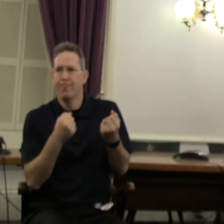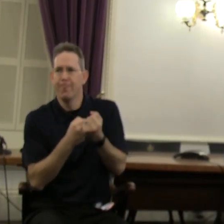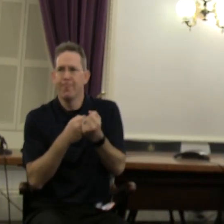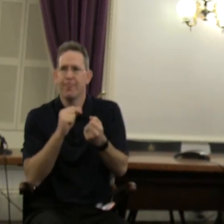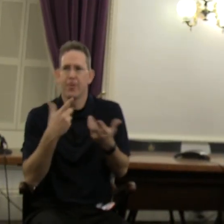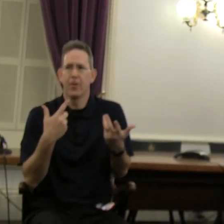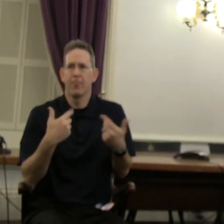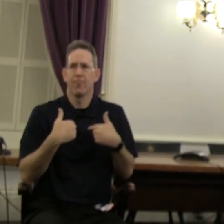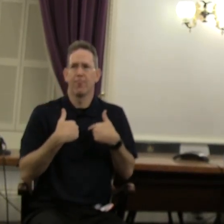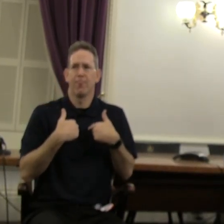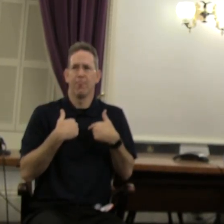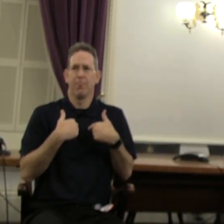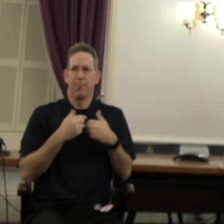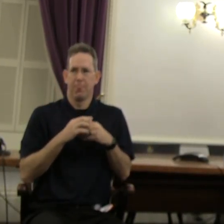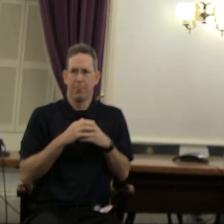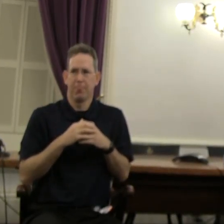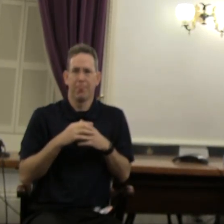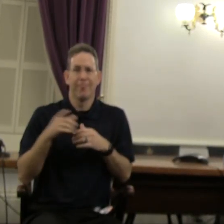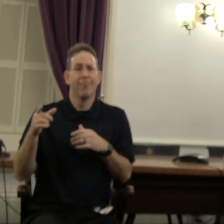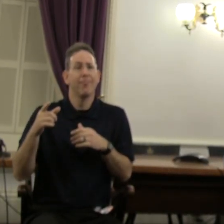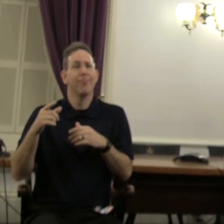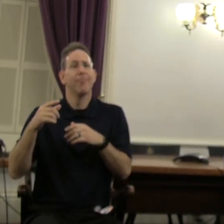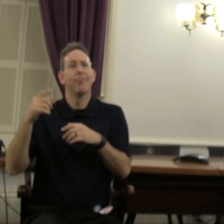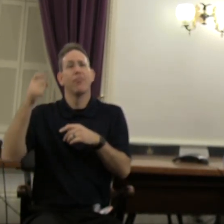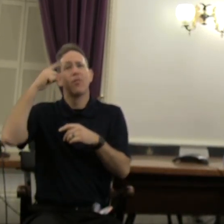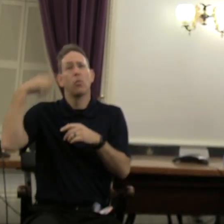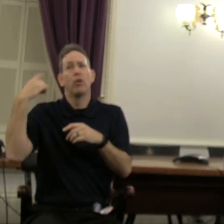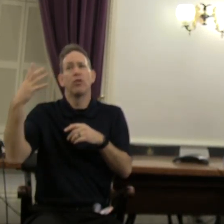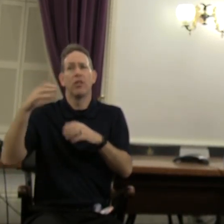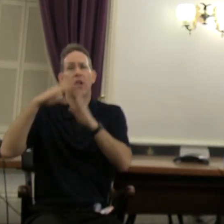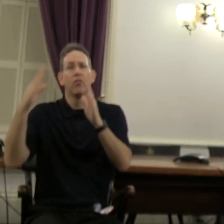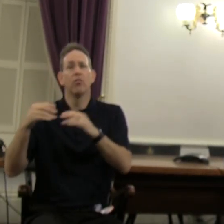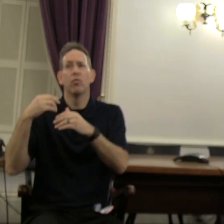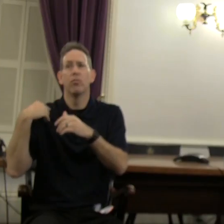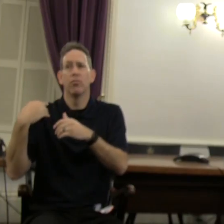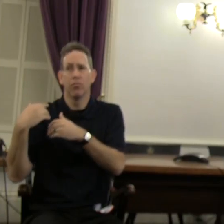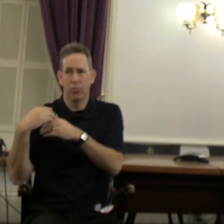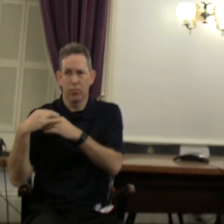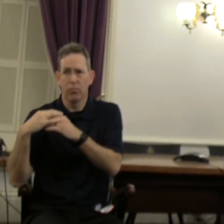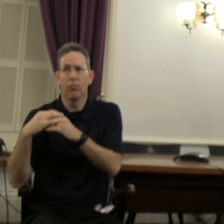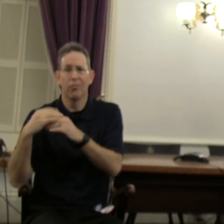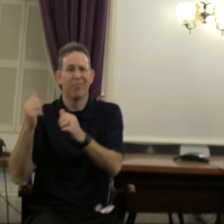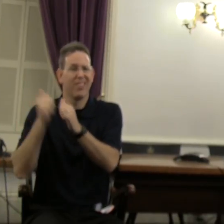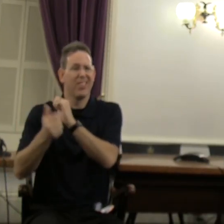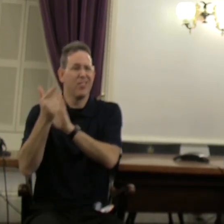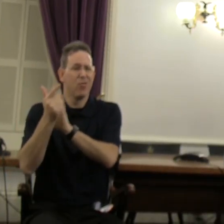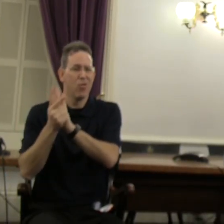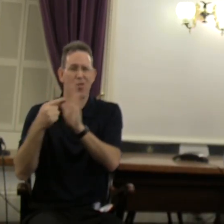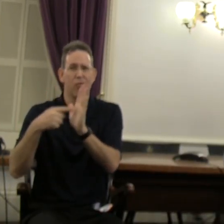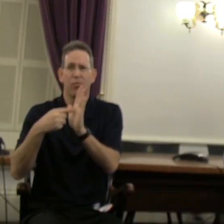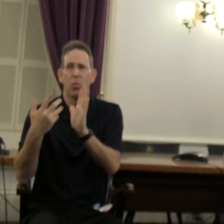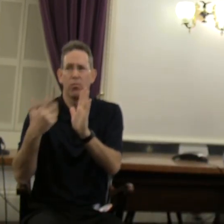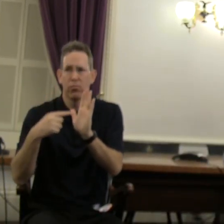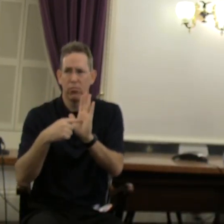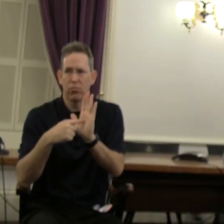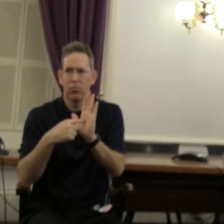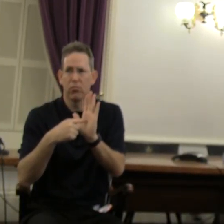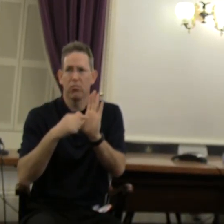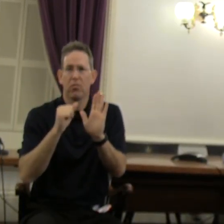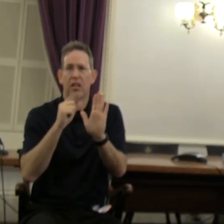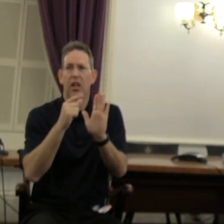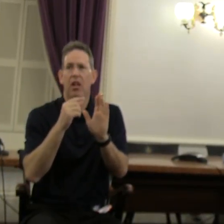ADA, and the Attorney General was less than middle in how he would do as far as protecting those rights. Now